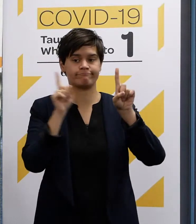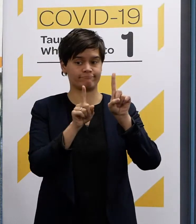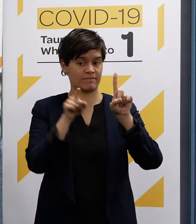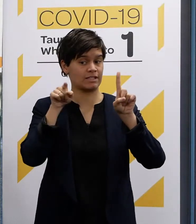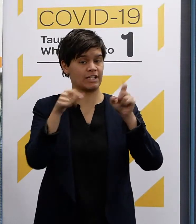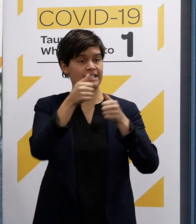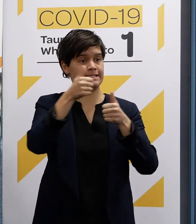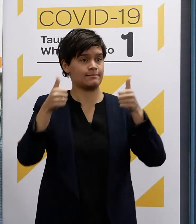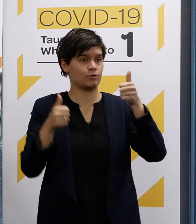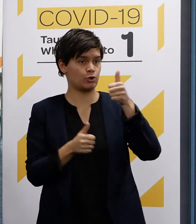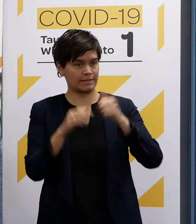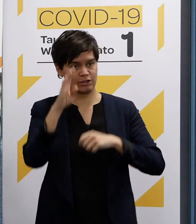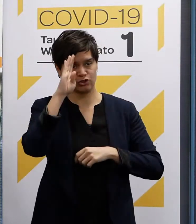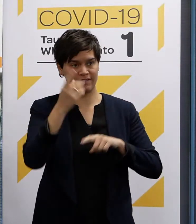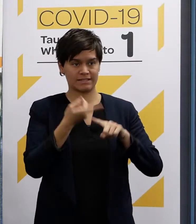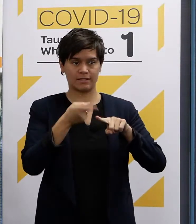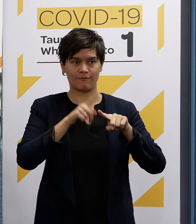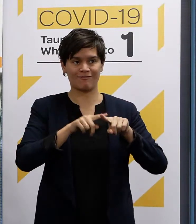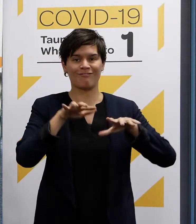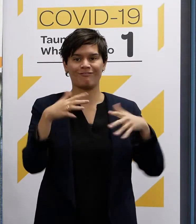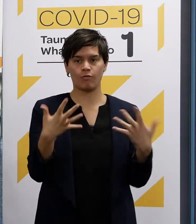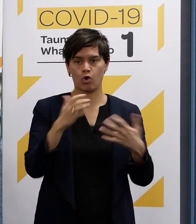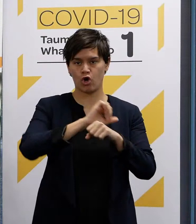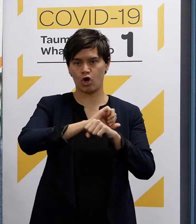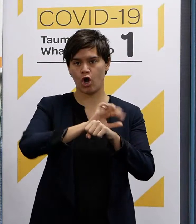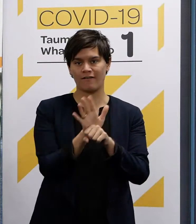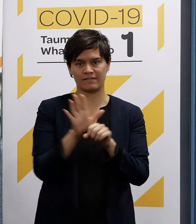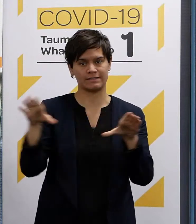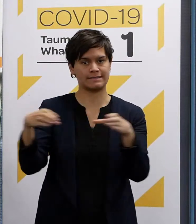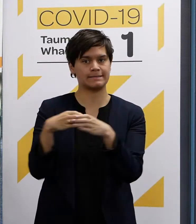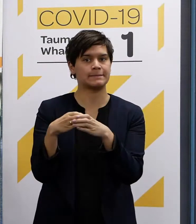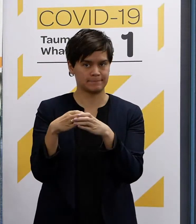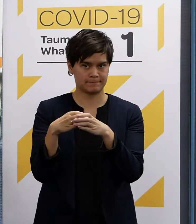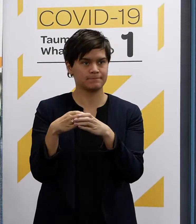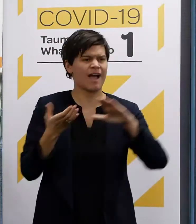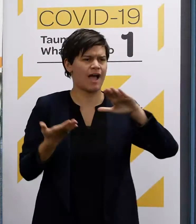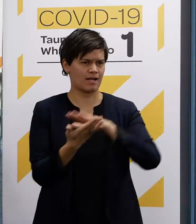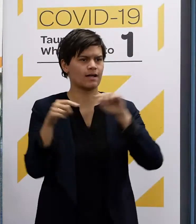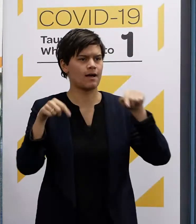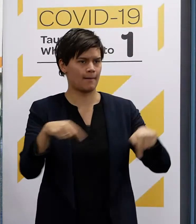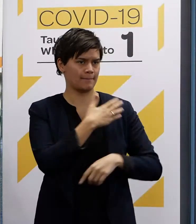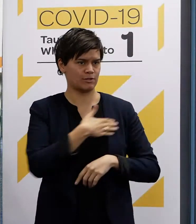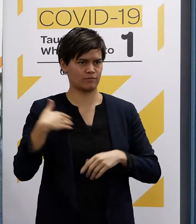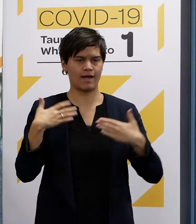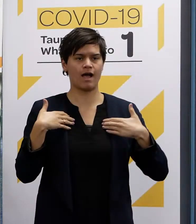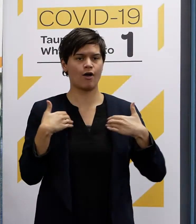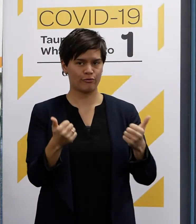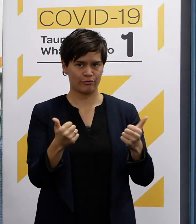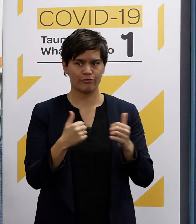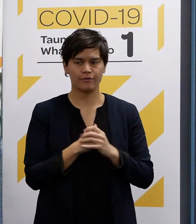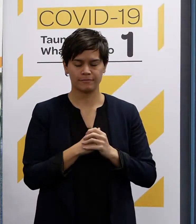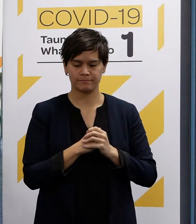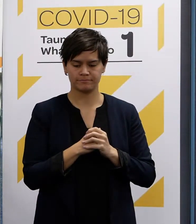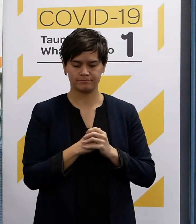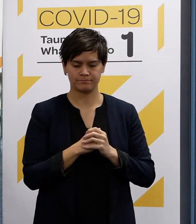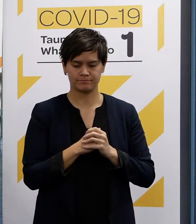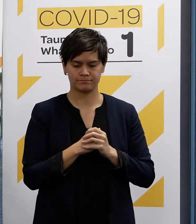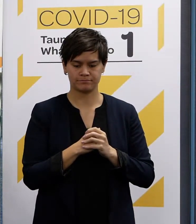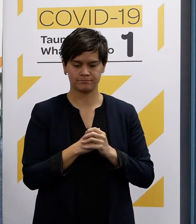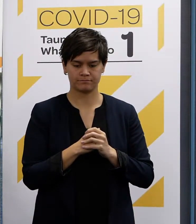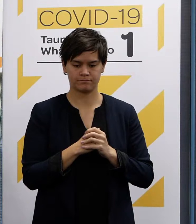Executive for our COVID-19 response here in the Ministry. And as part of our